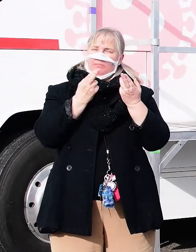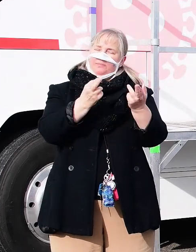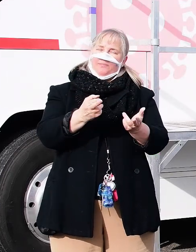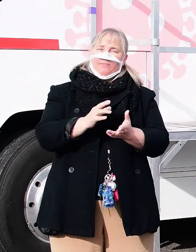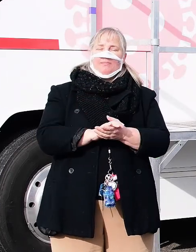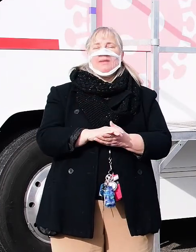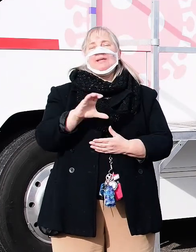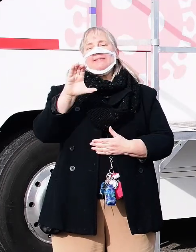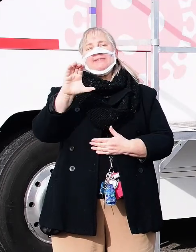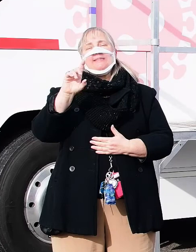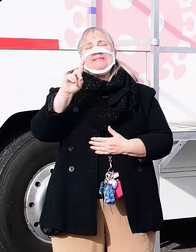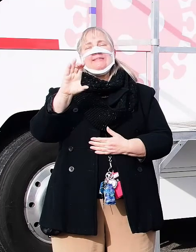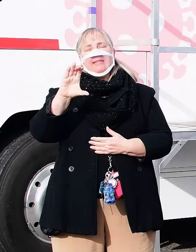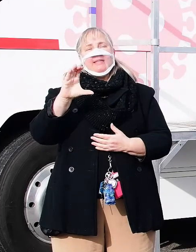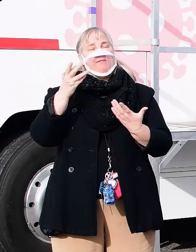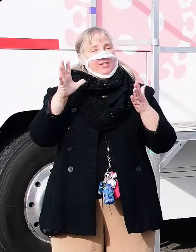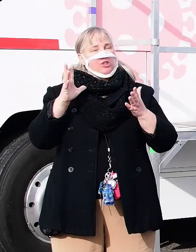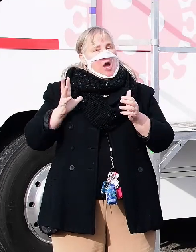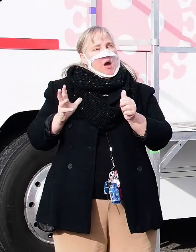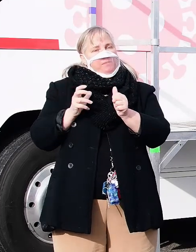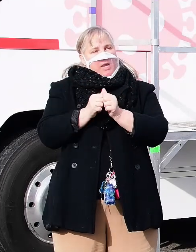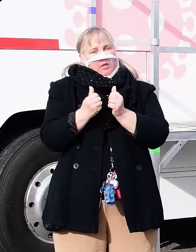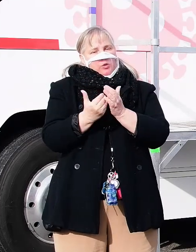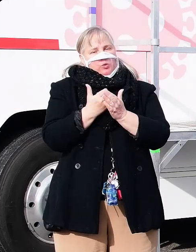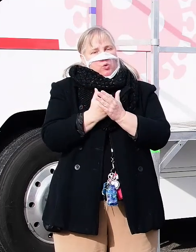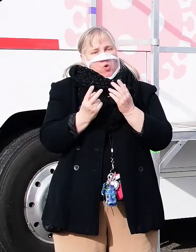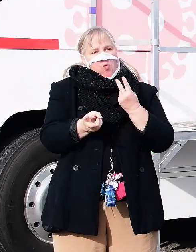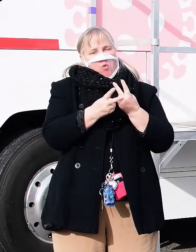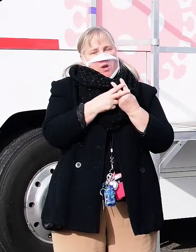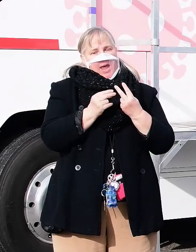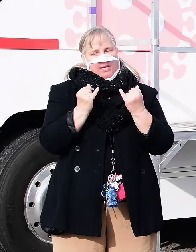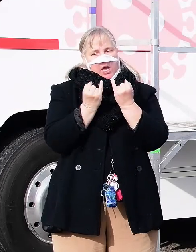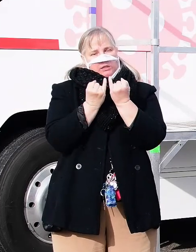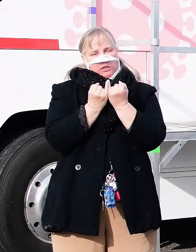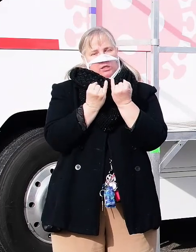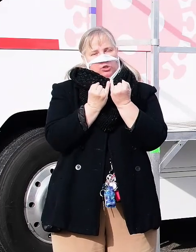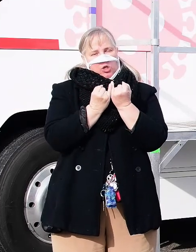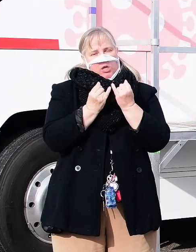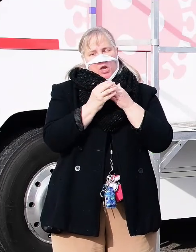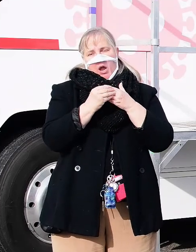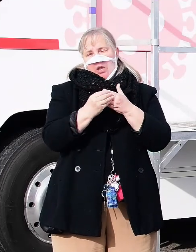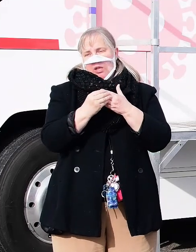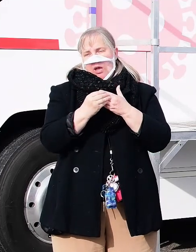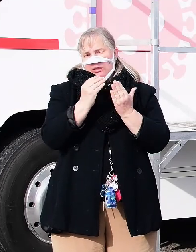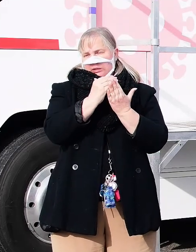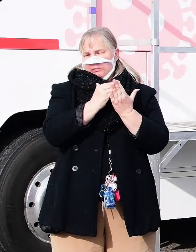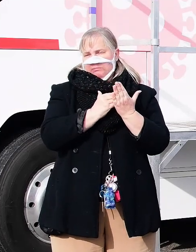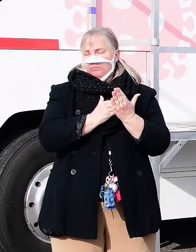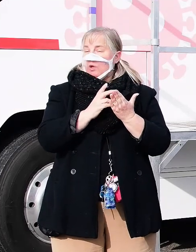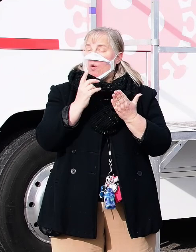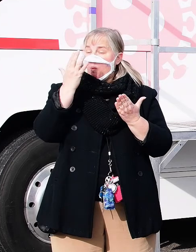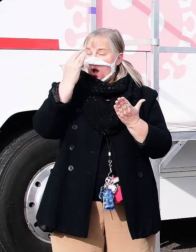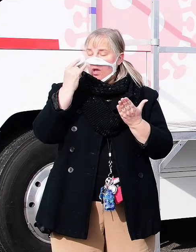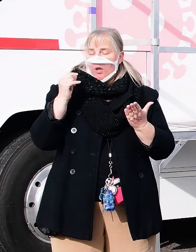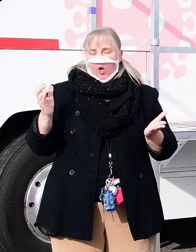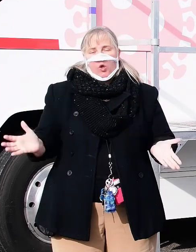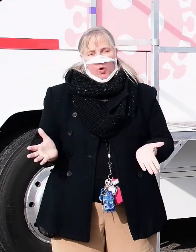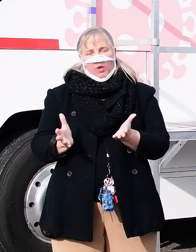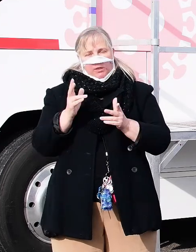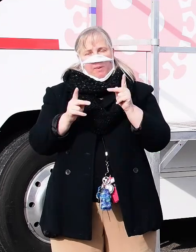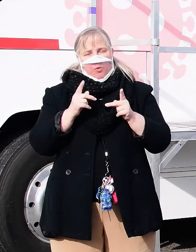The CDC has updated quarantine and isolation guidelines to encourage those who have tested positive